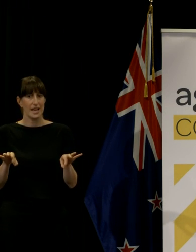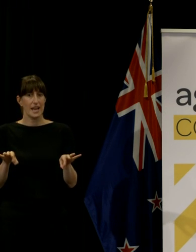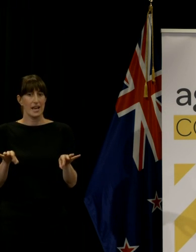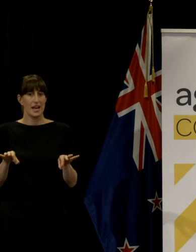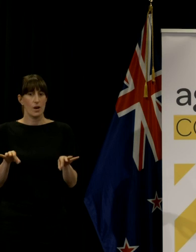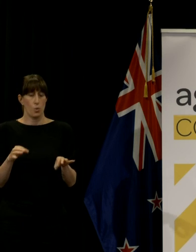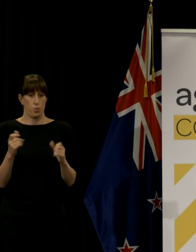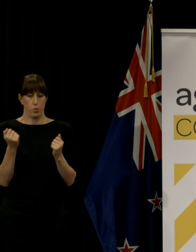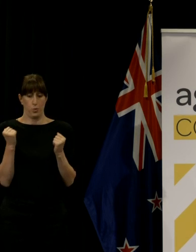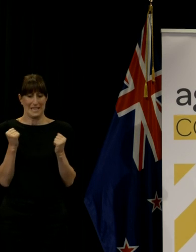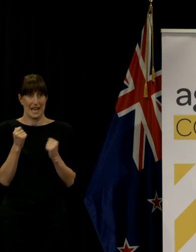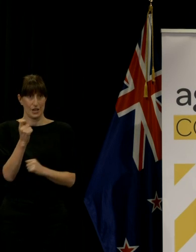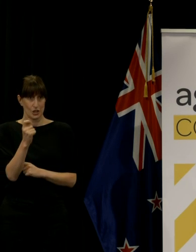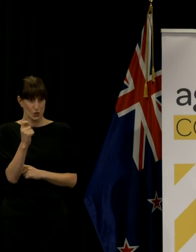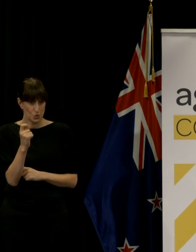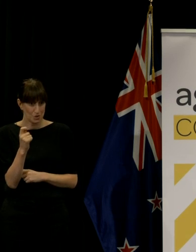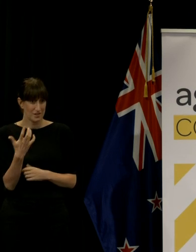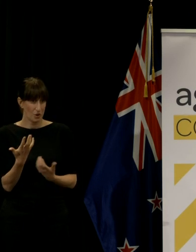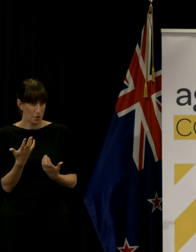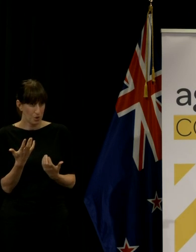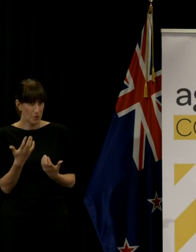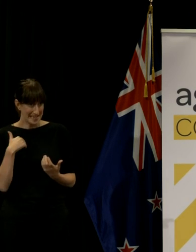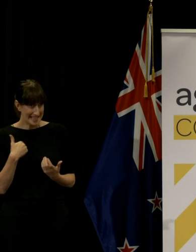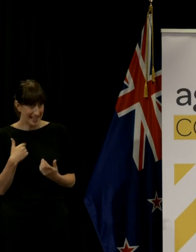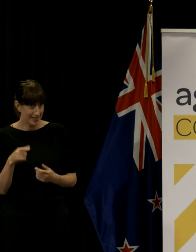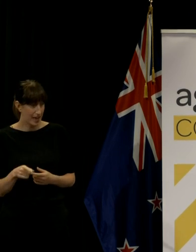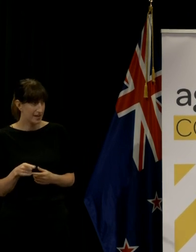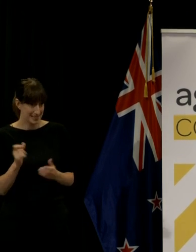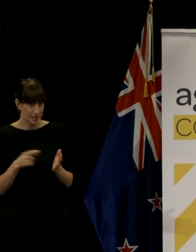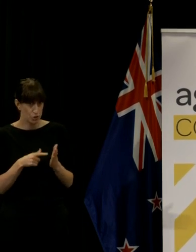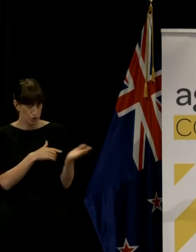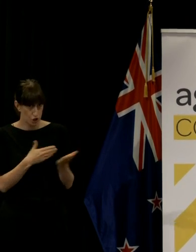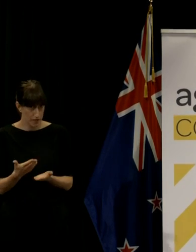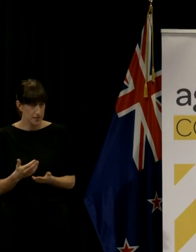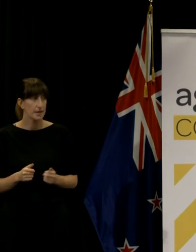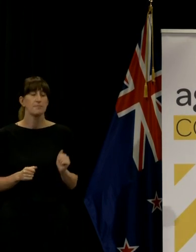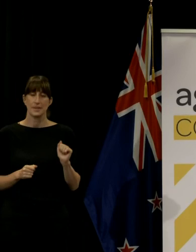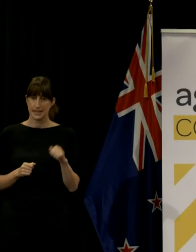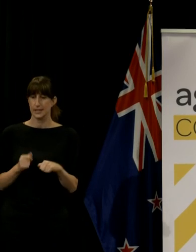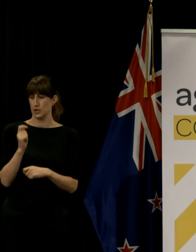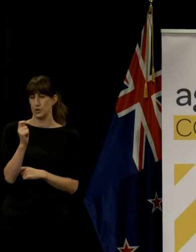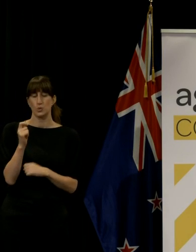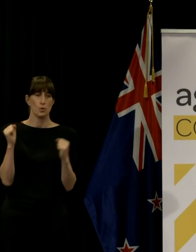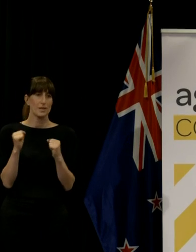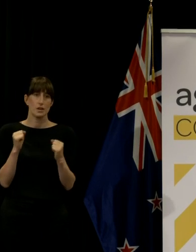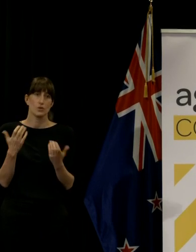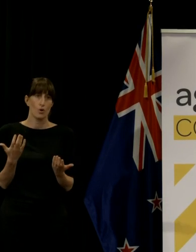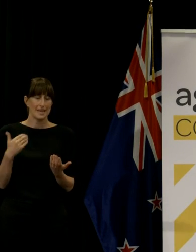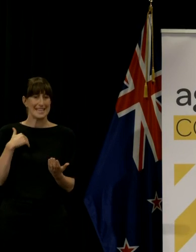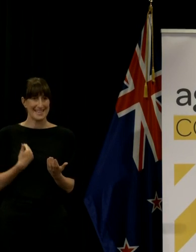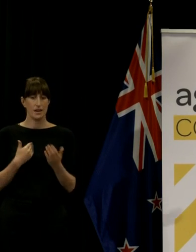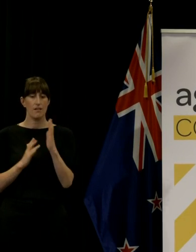service. If the fuel for that is wood, and that's already an accepted fuel, then we'd consider that to be an essential service in that